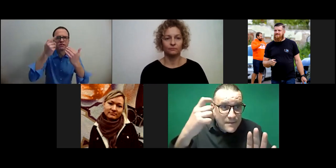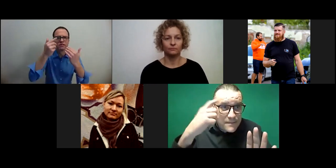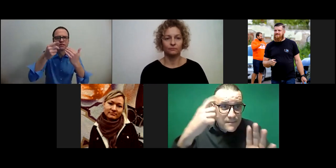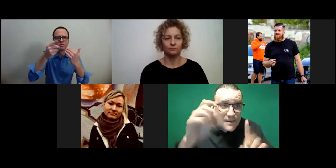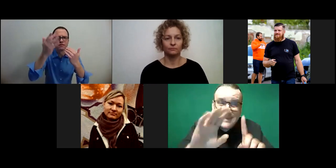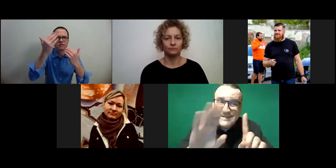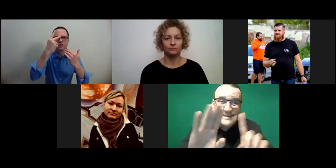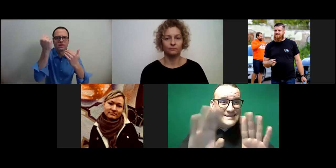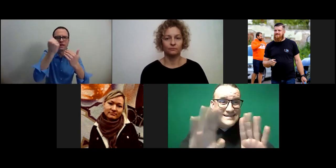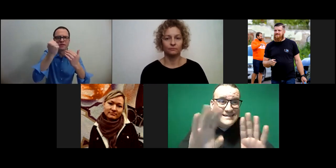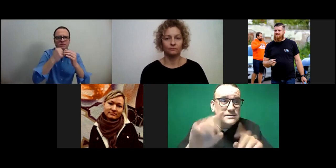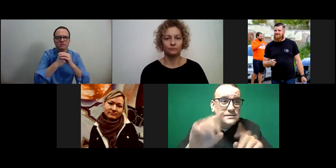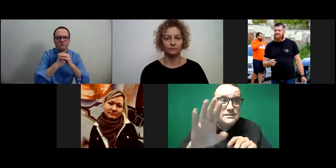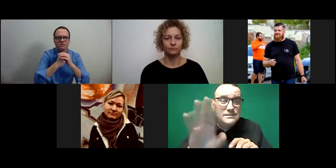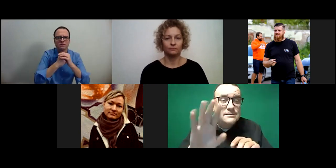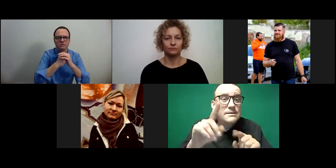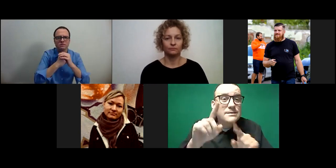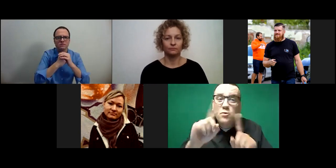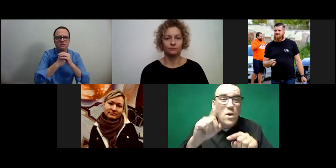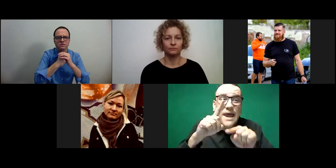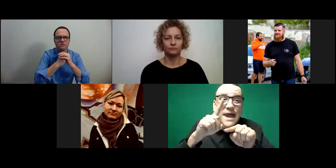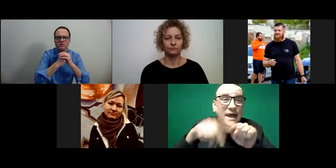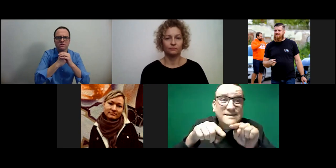Hello, dear tech team.